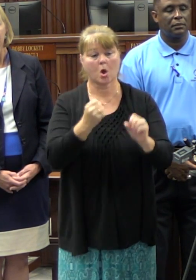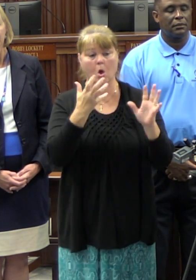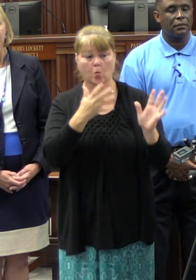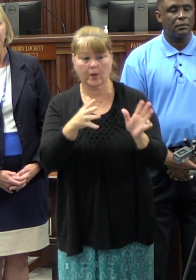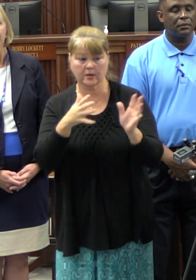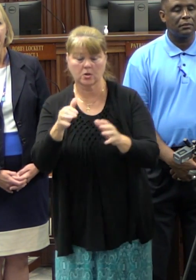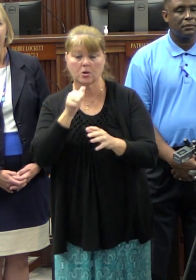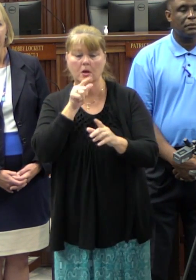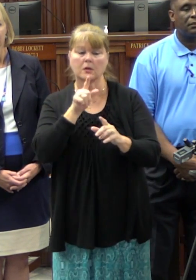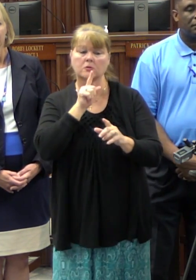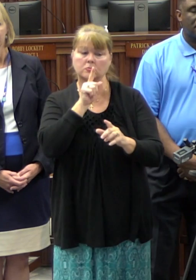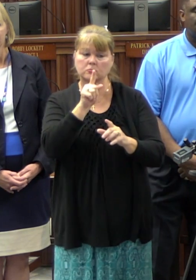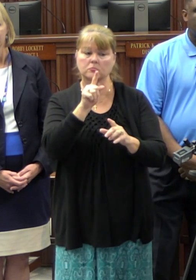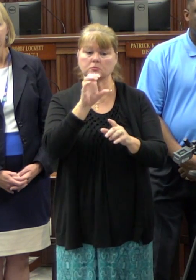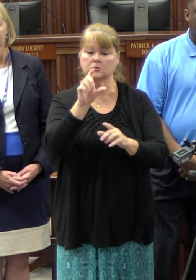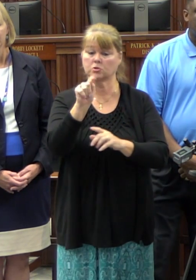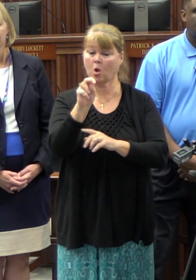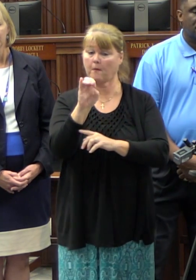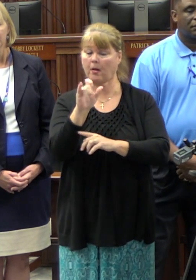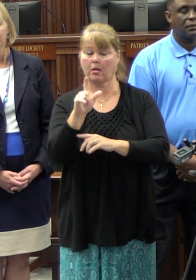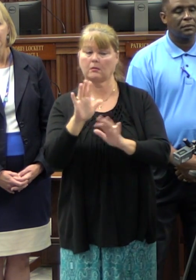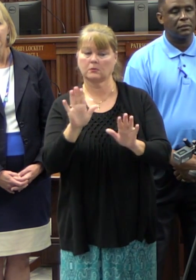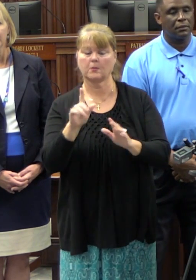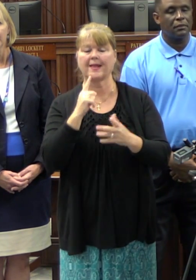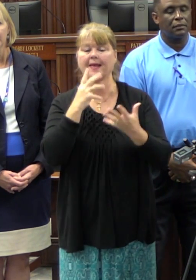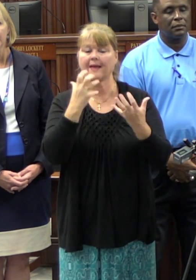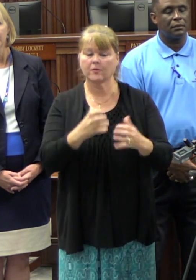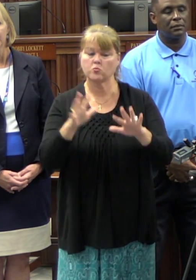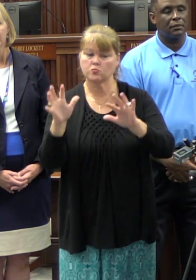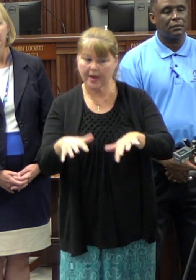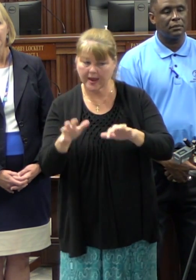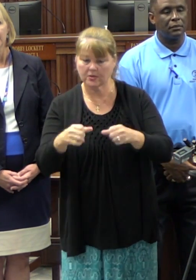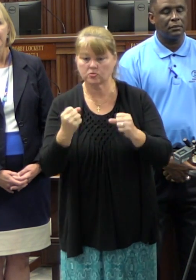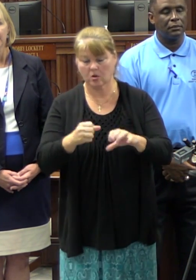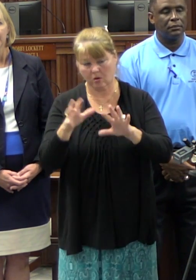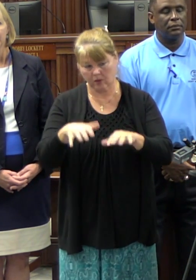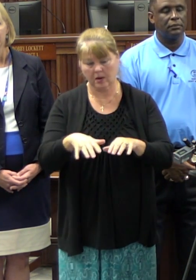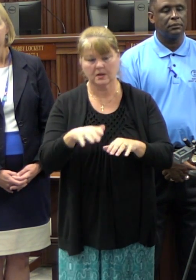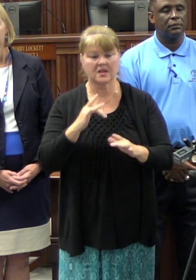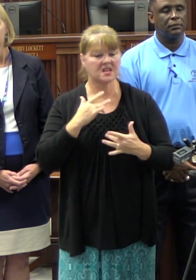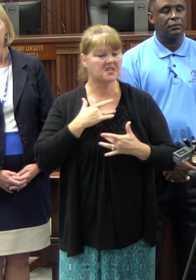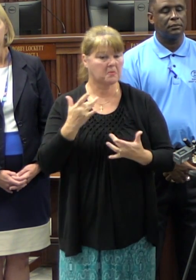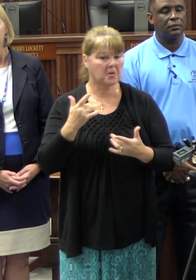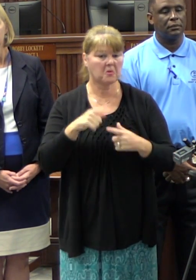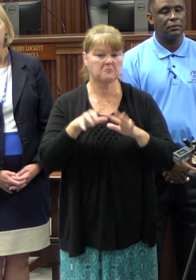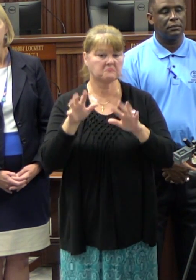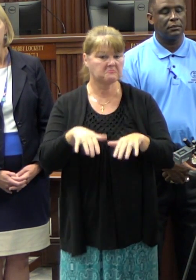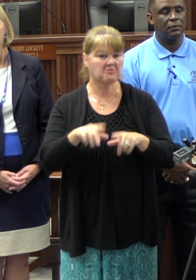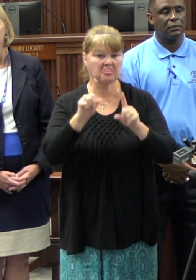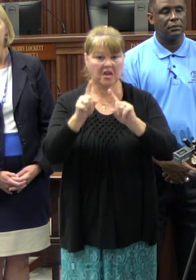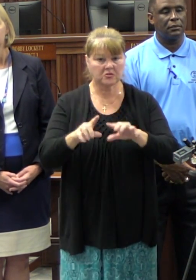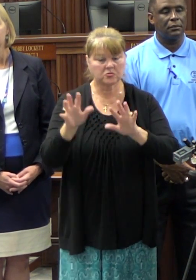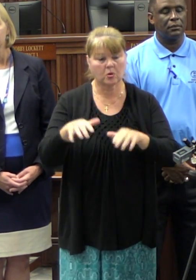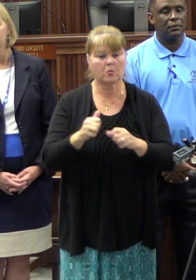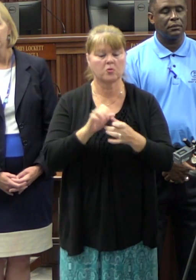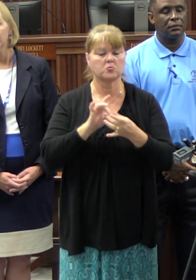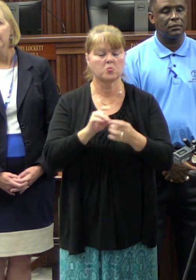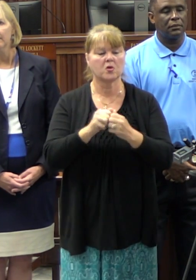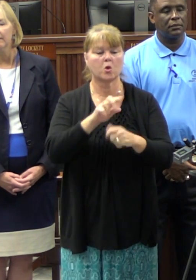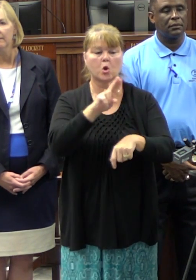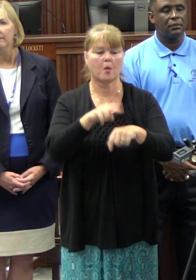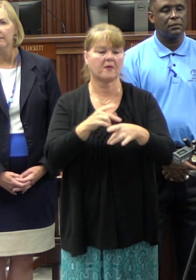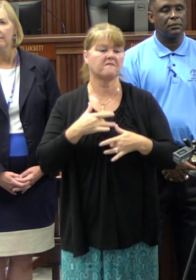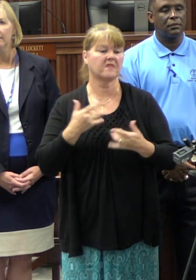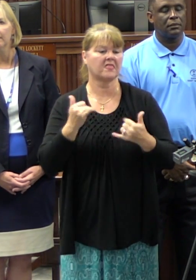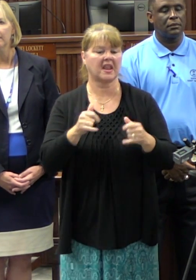winds, not quite tropical in force, and some heavy rainfall, but typical thunderstorm associated with a normal